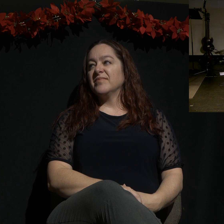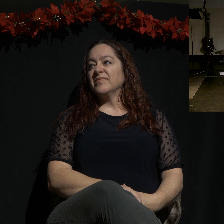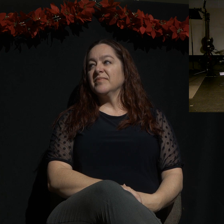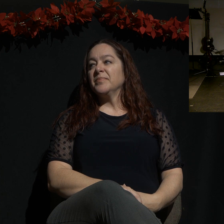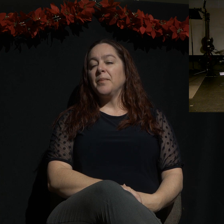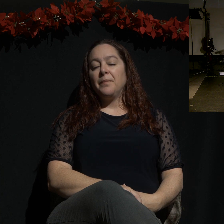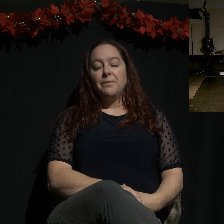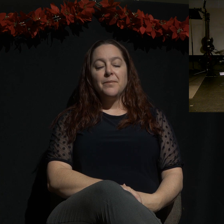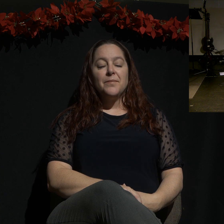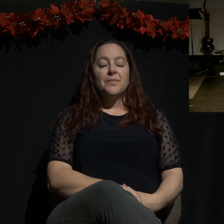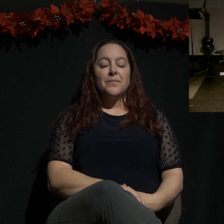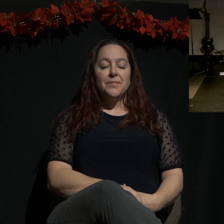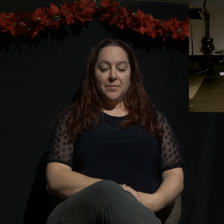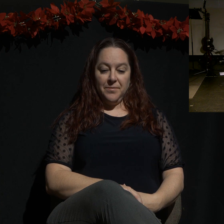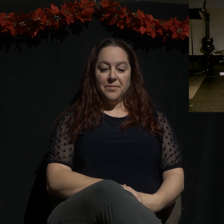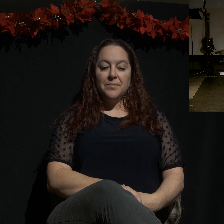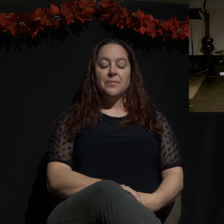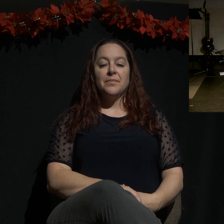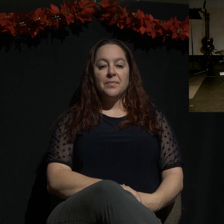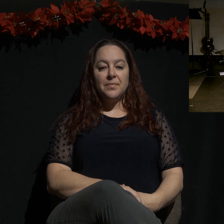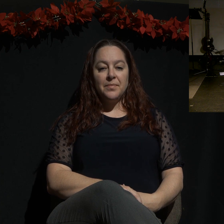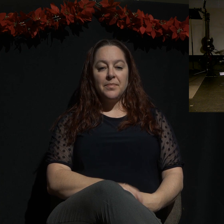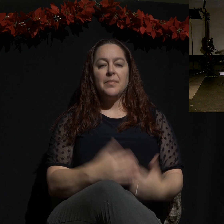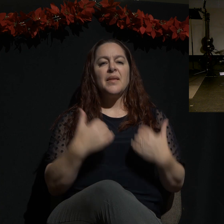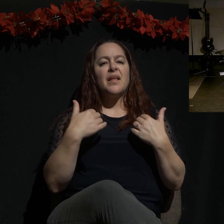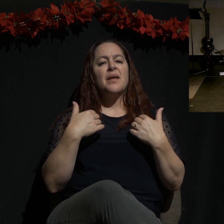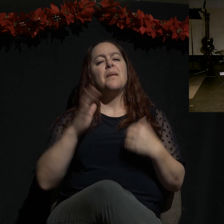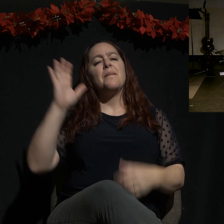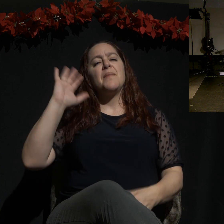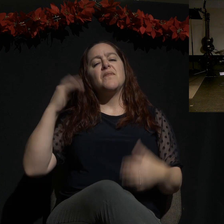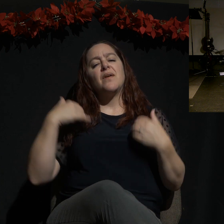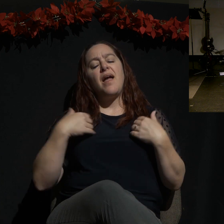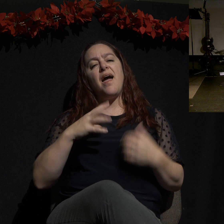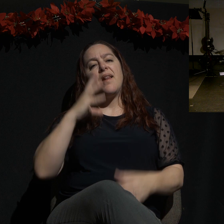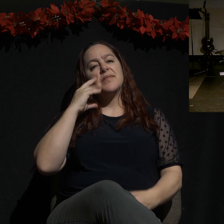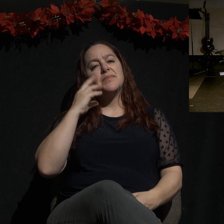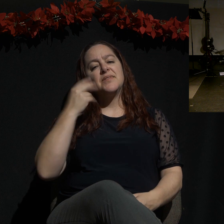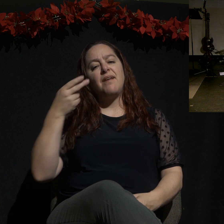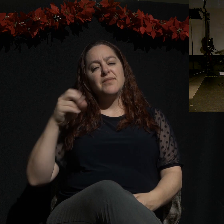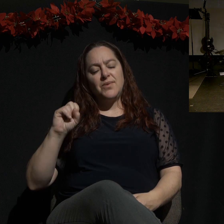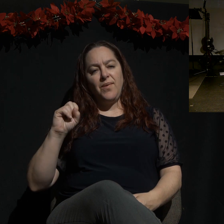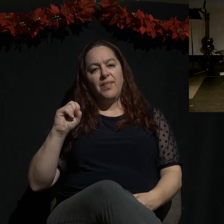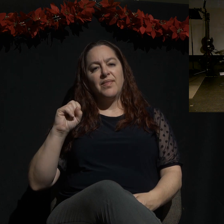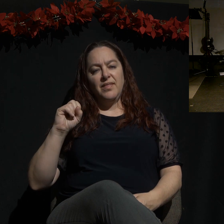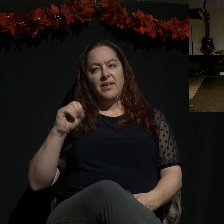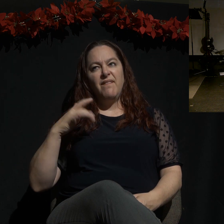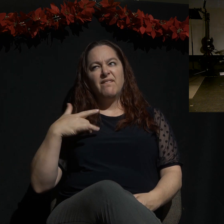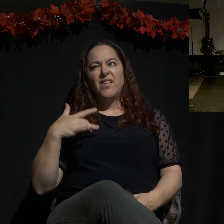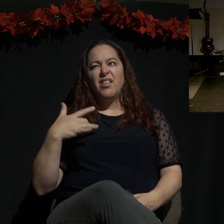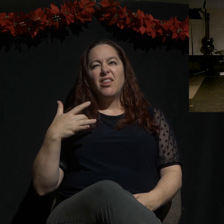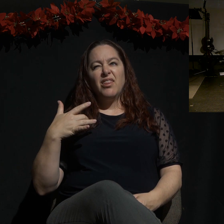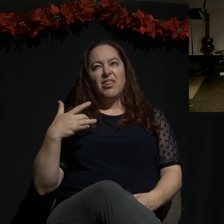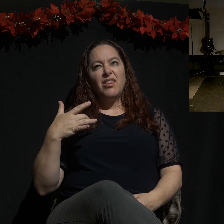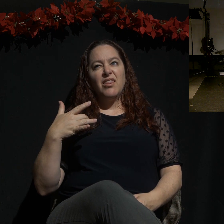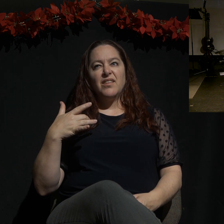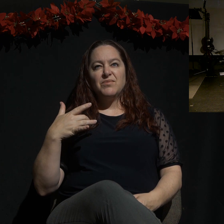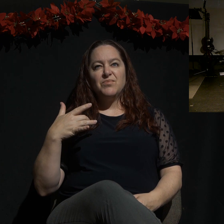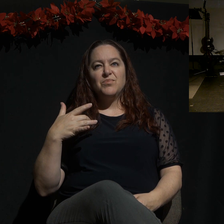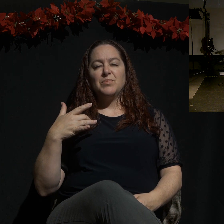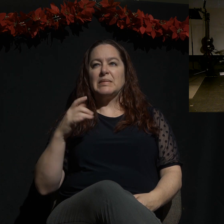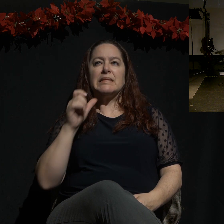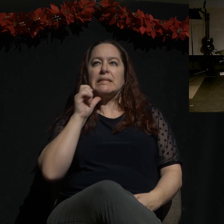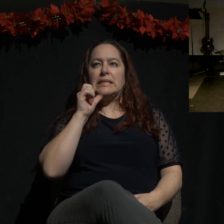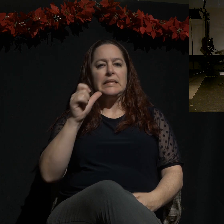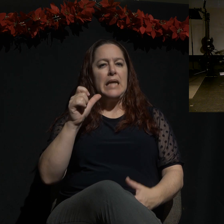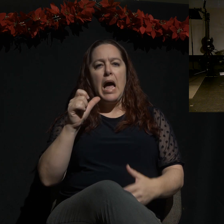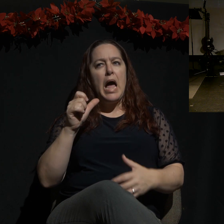I had an experience when I was in high school that I feel like is not a typical